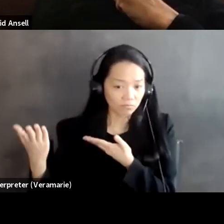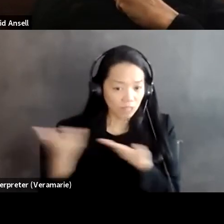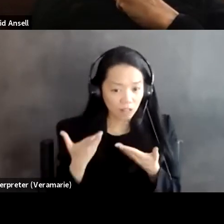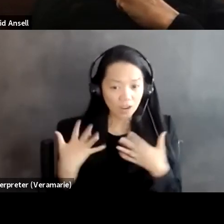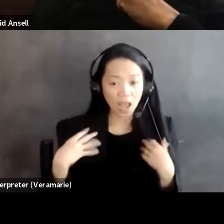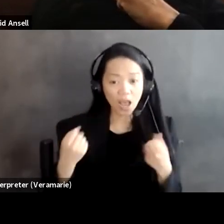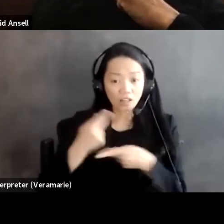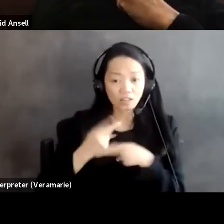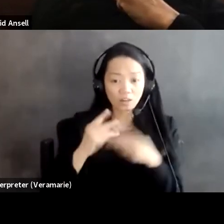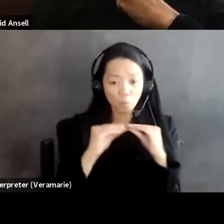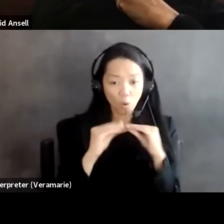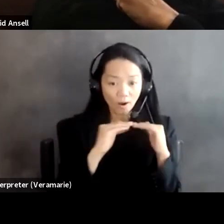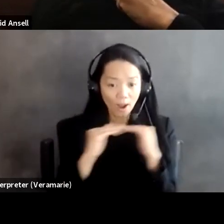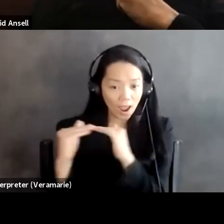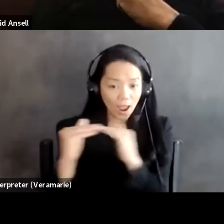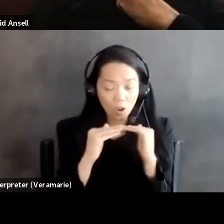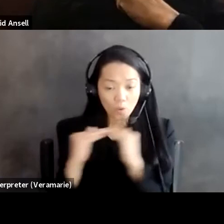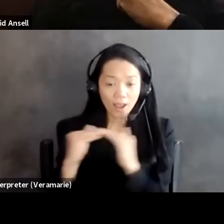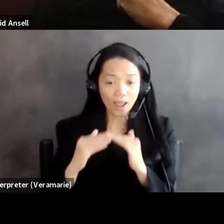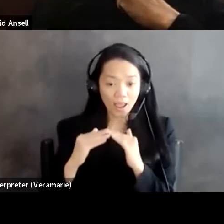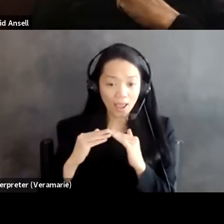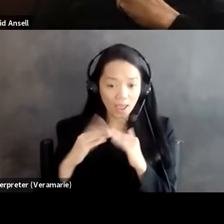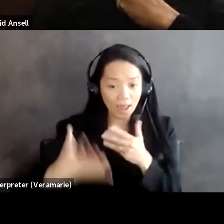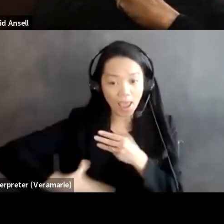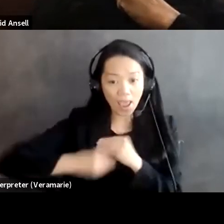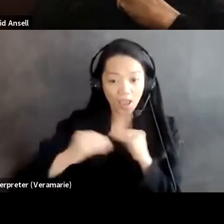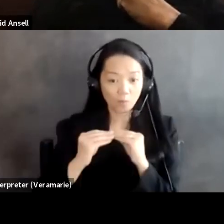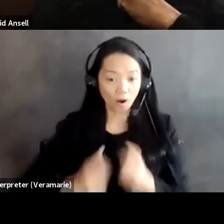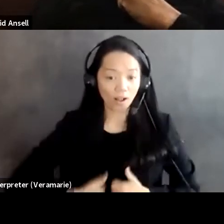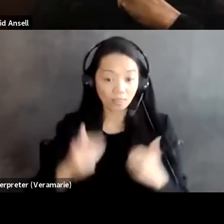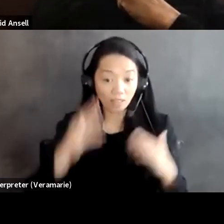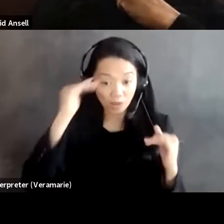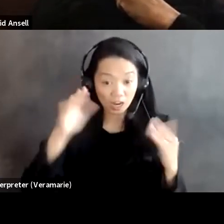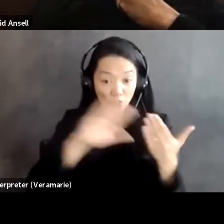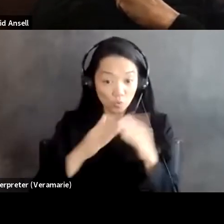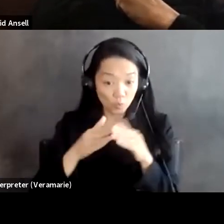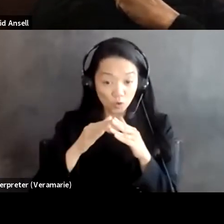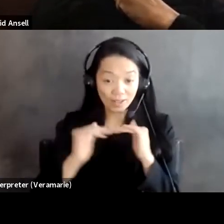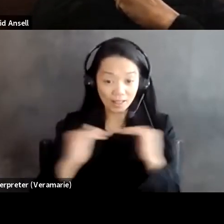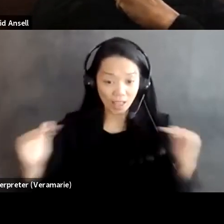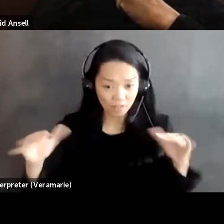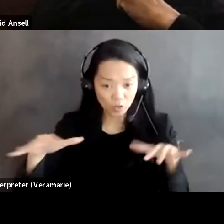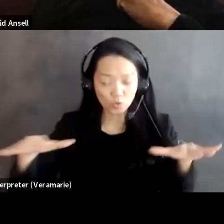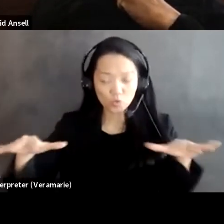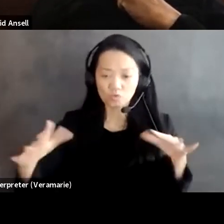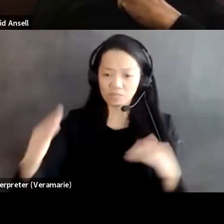healthcare more equitable and increase life expectancy at the community level. And you all may know that we have